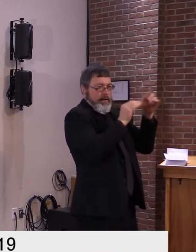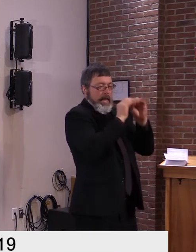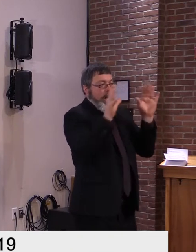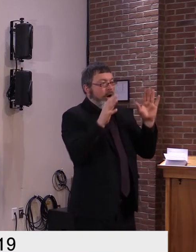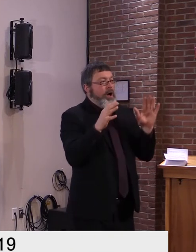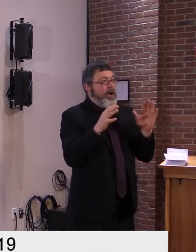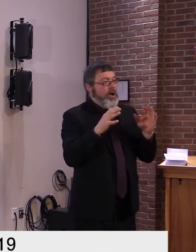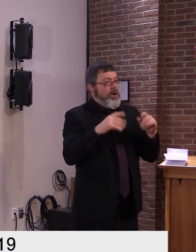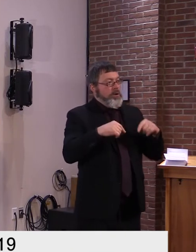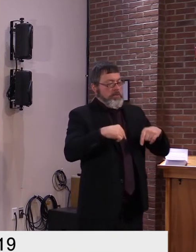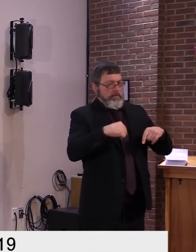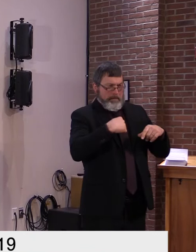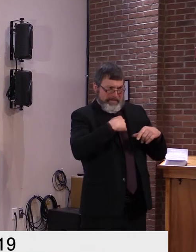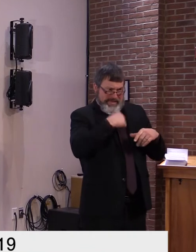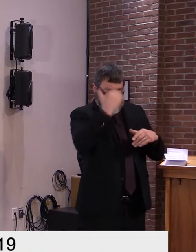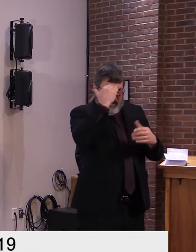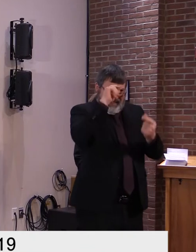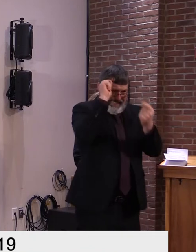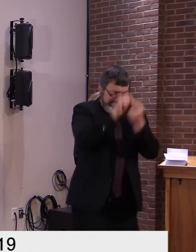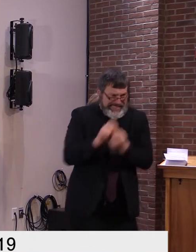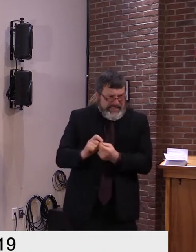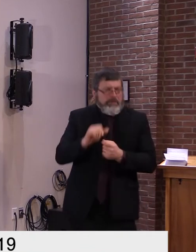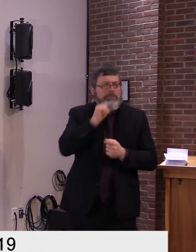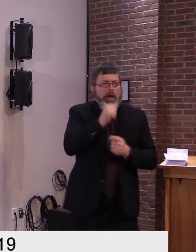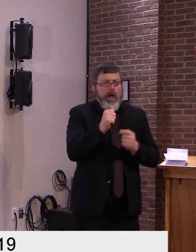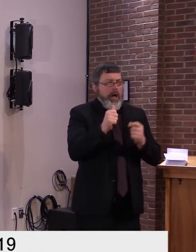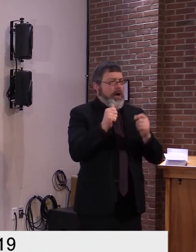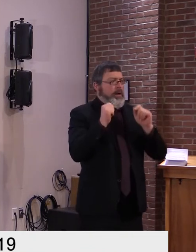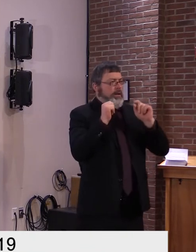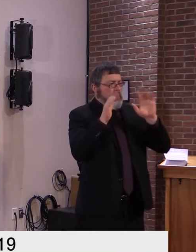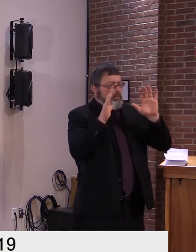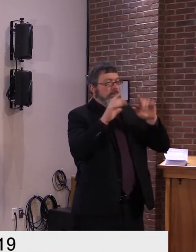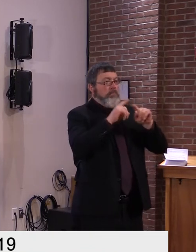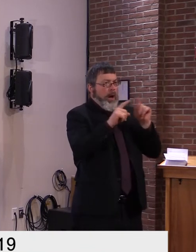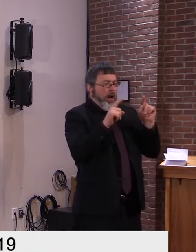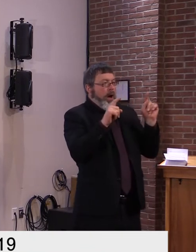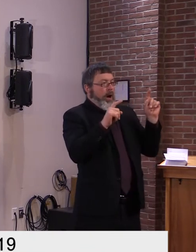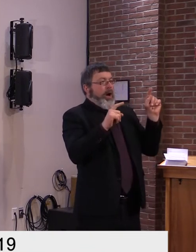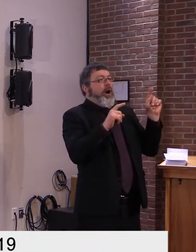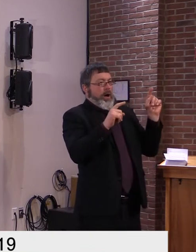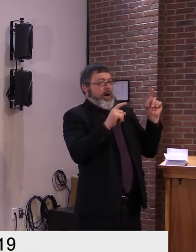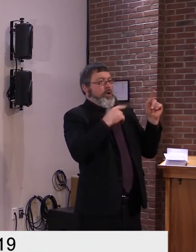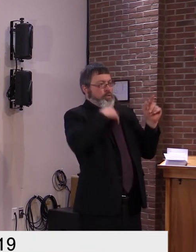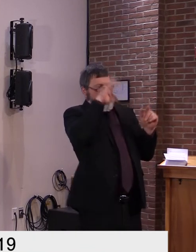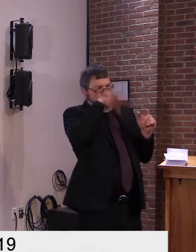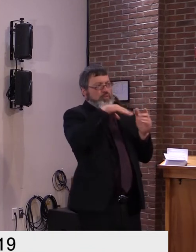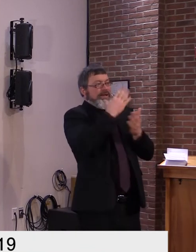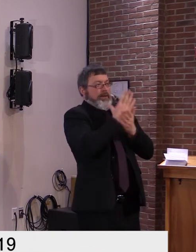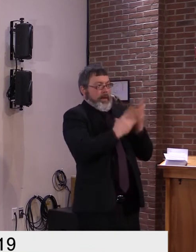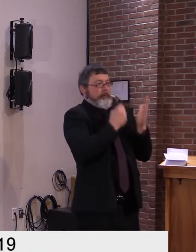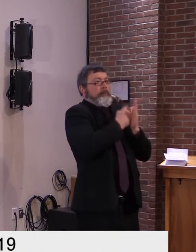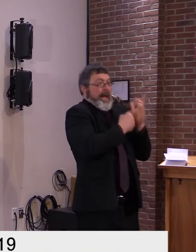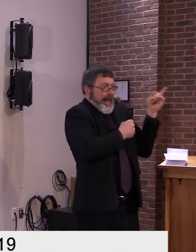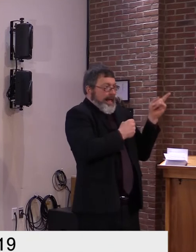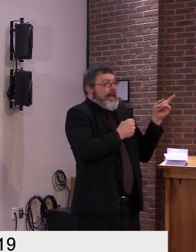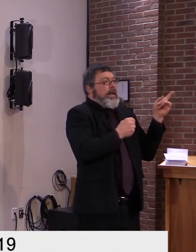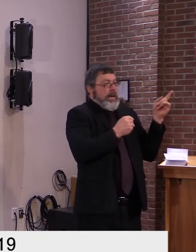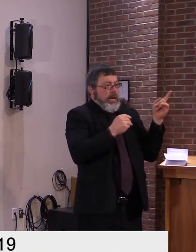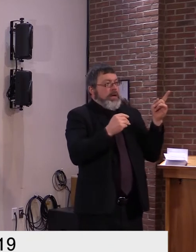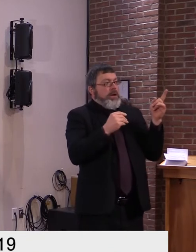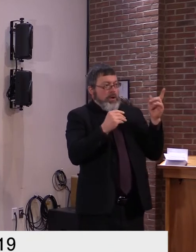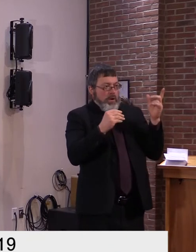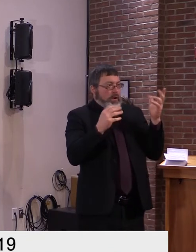and they weren't exactly sure where it was going to end up, whether it's going to be retroactive, whether it's going to start at a certain time,